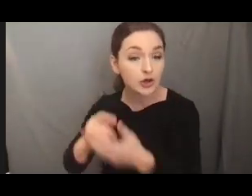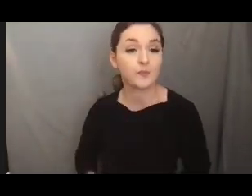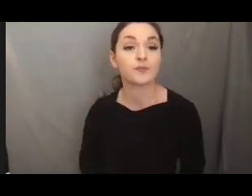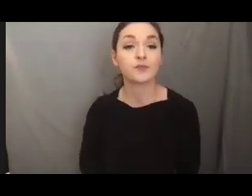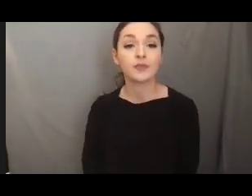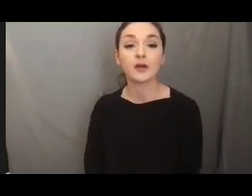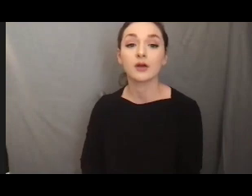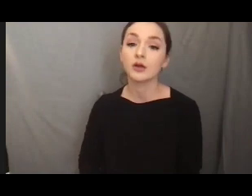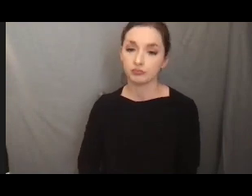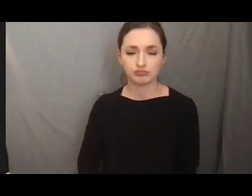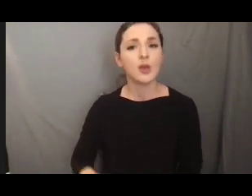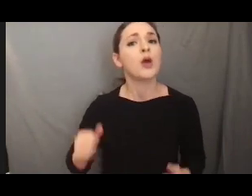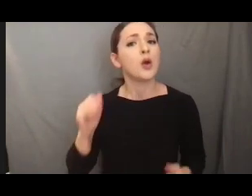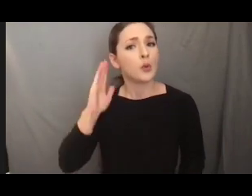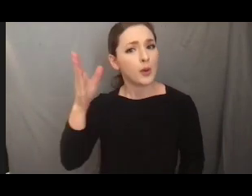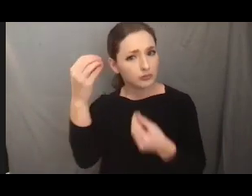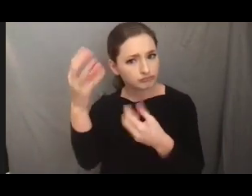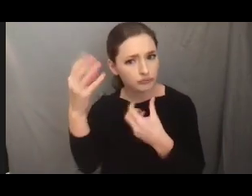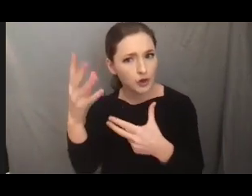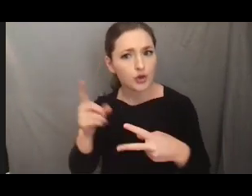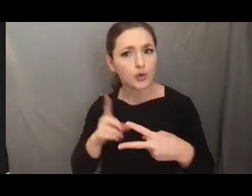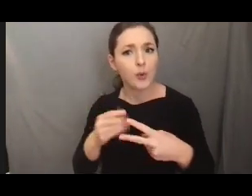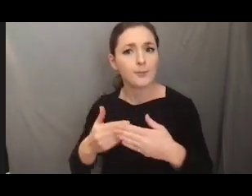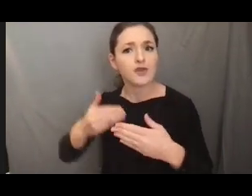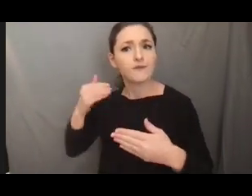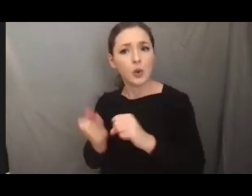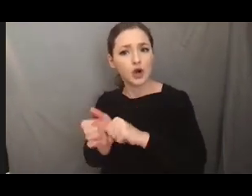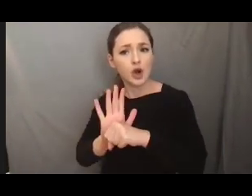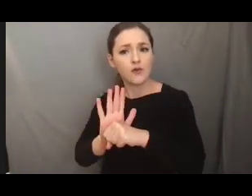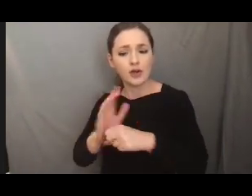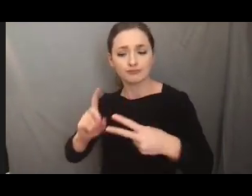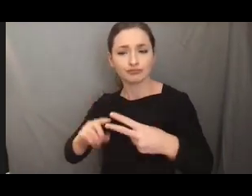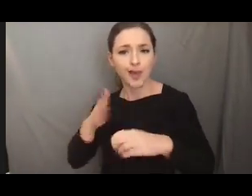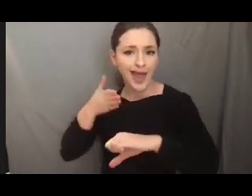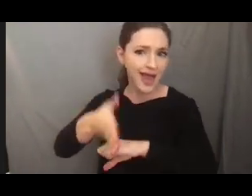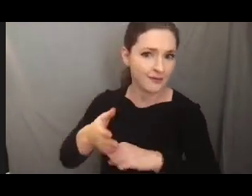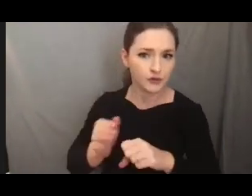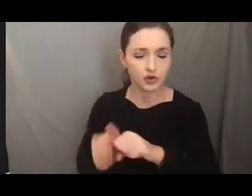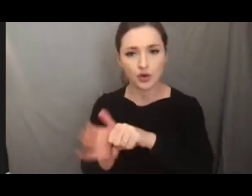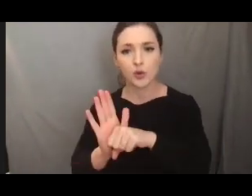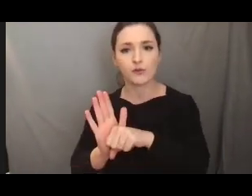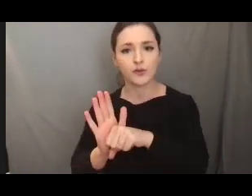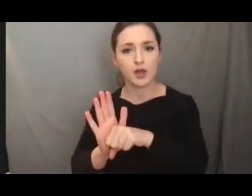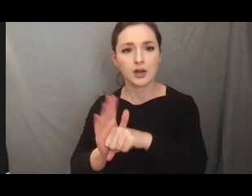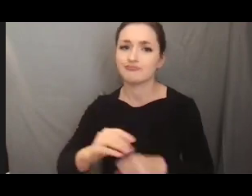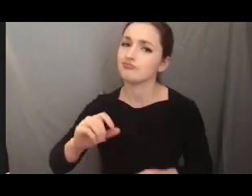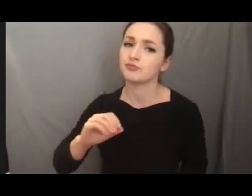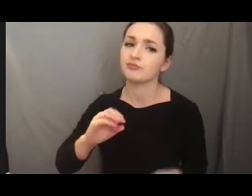pre-COVID and post-COVID. Nothing's really ordinary right now down here, just like all of you folks are dealing with the same